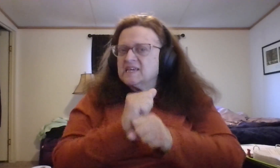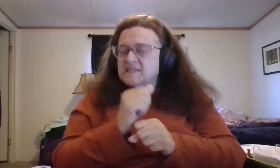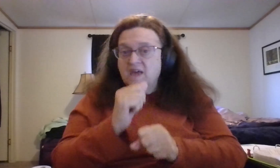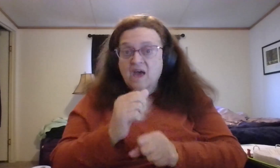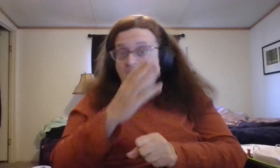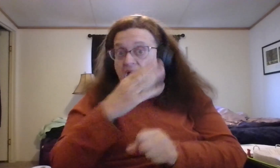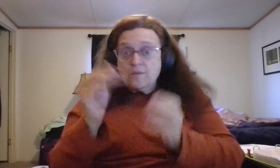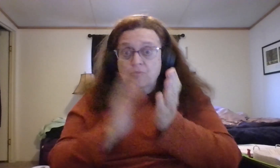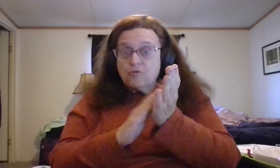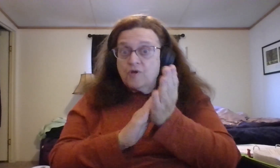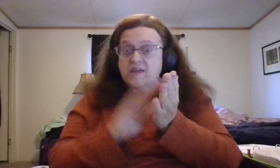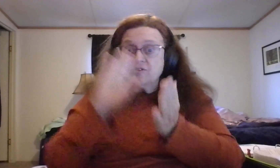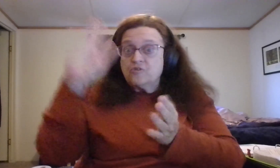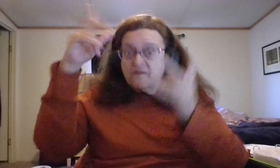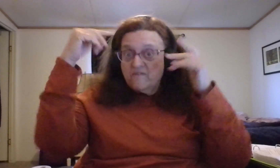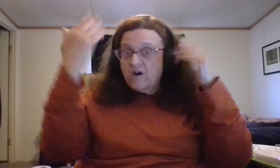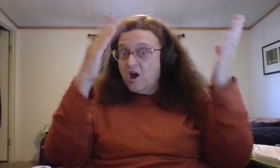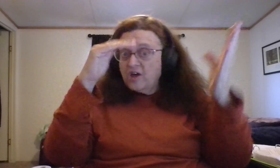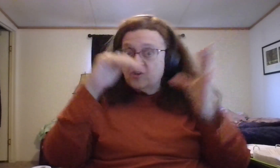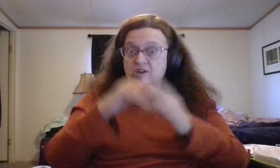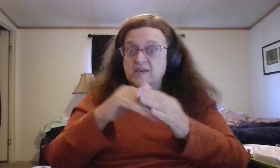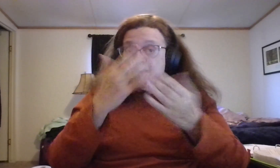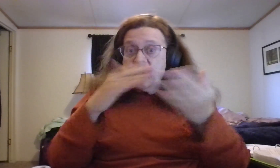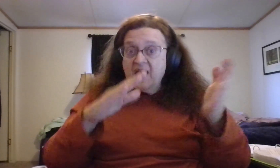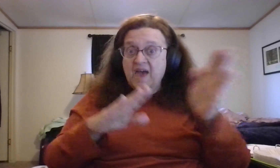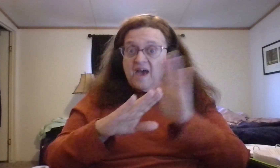in heaven." Matthew